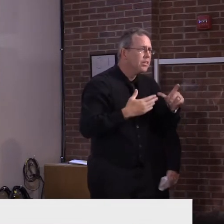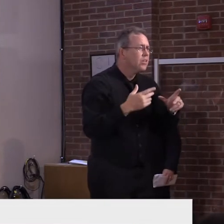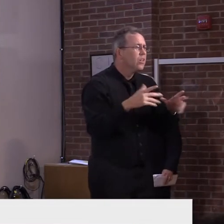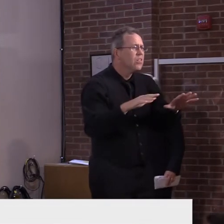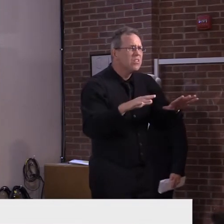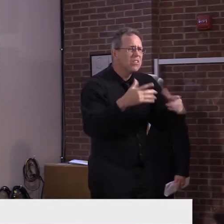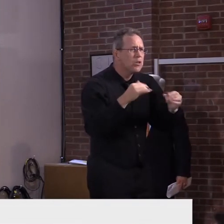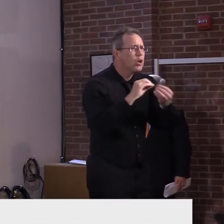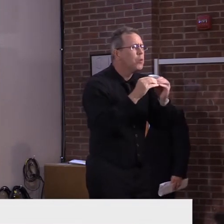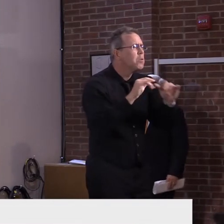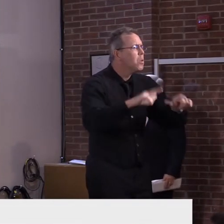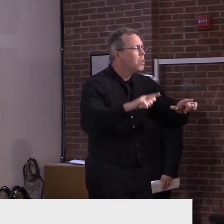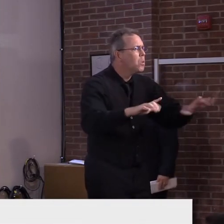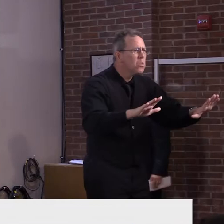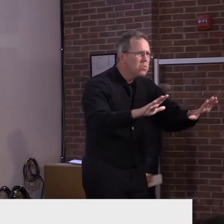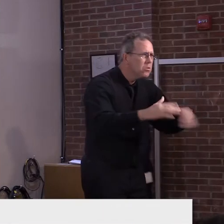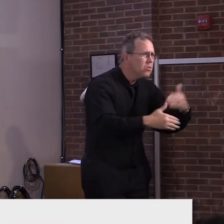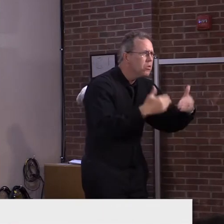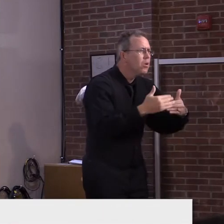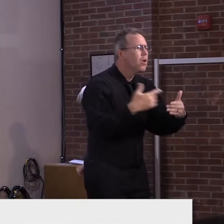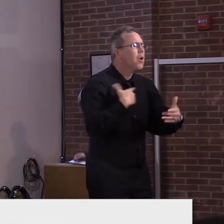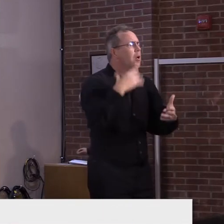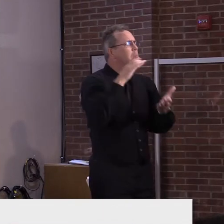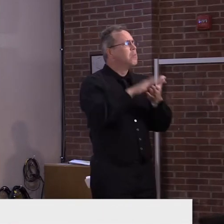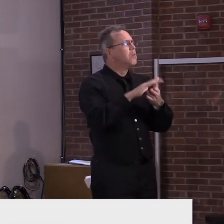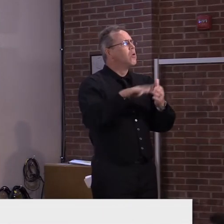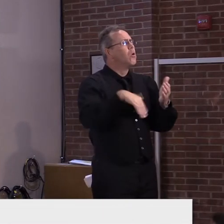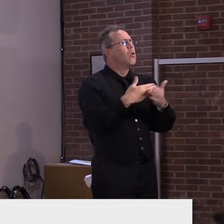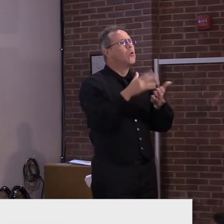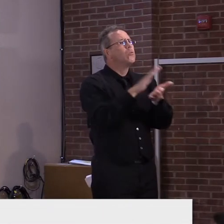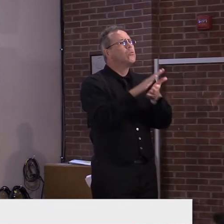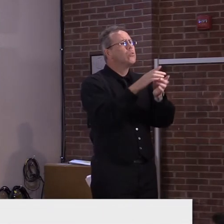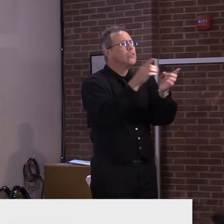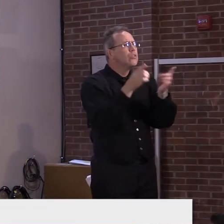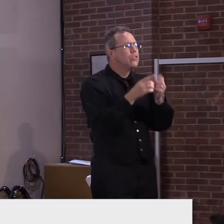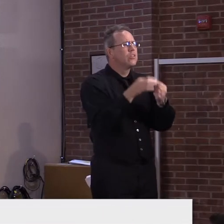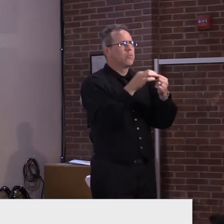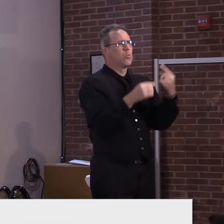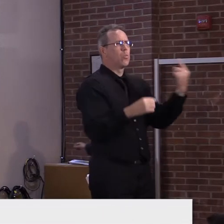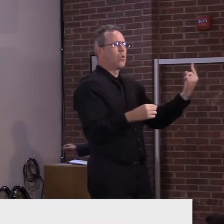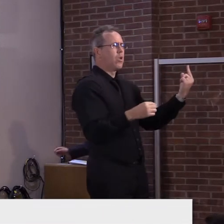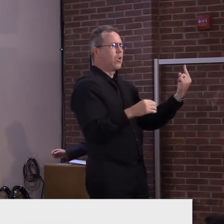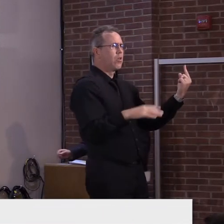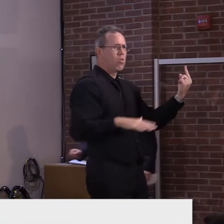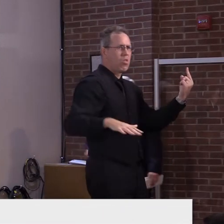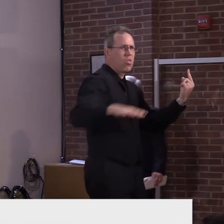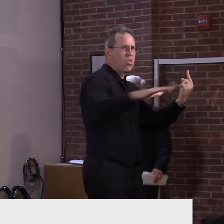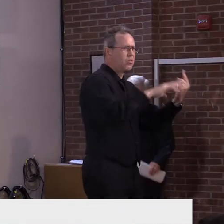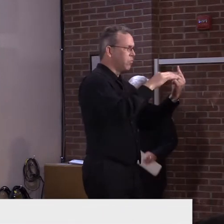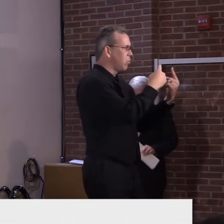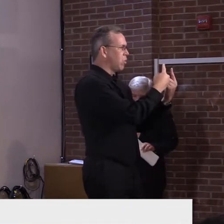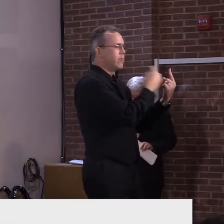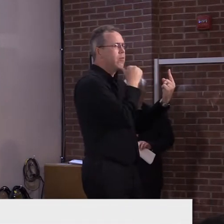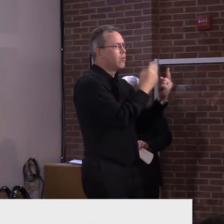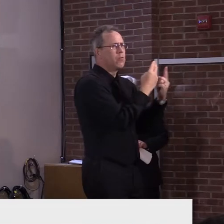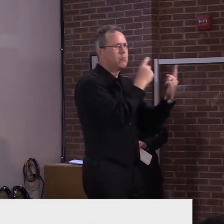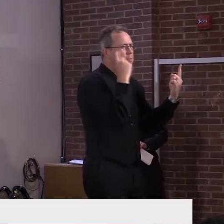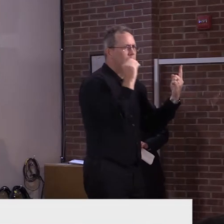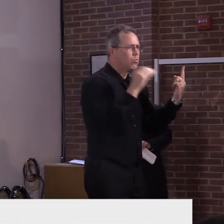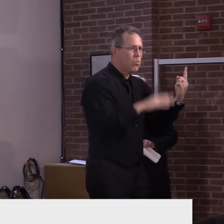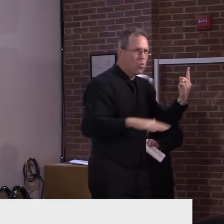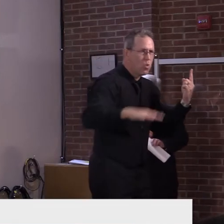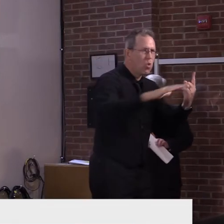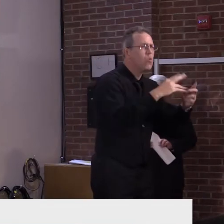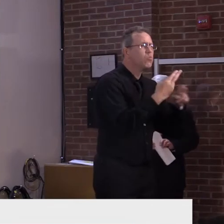state has not adapted a masking requirement. Essentially, we have implemented a universal masking mandate in all of our schools. This